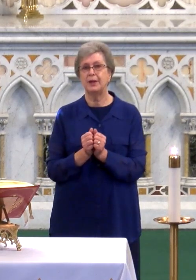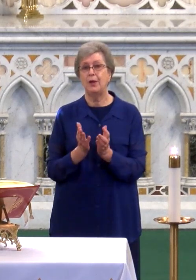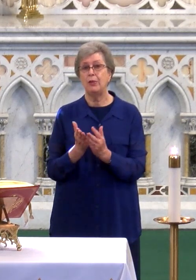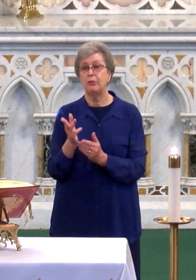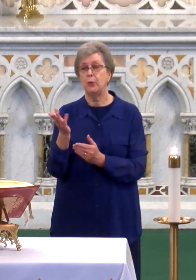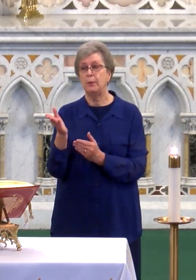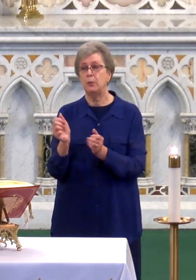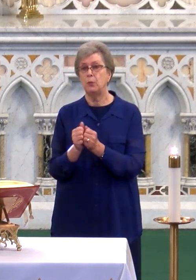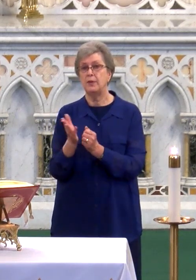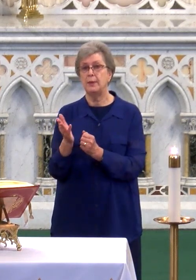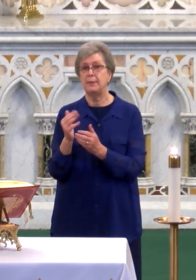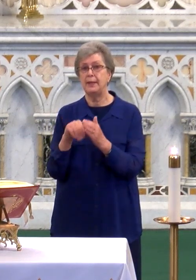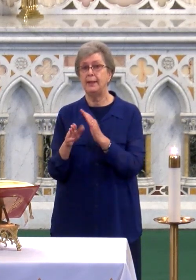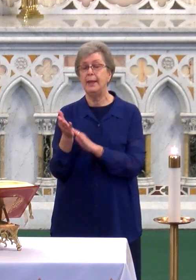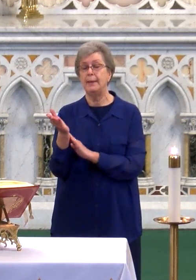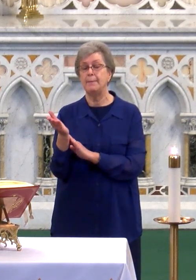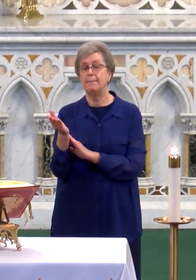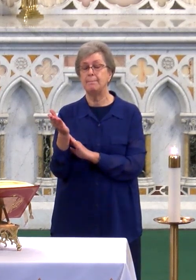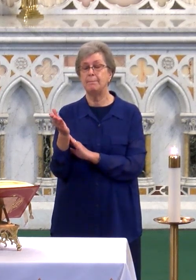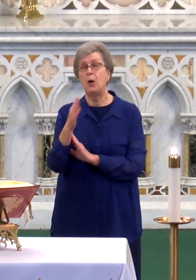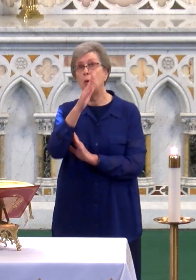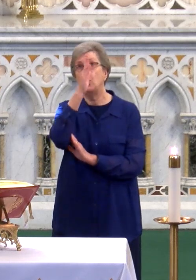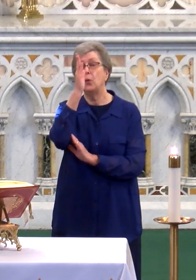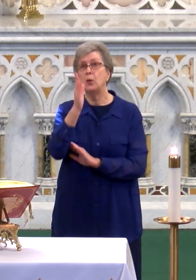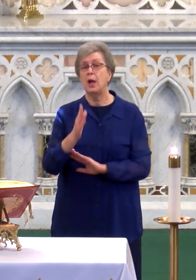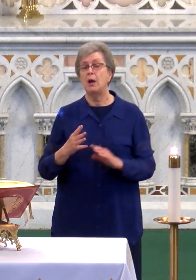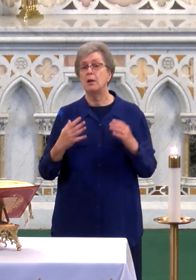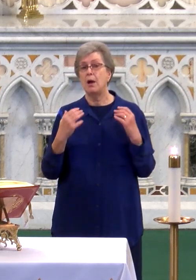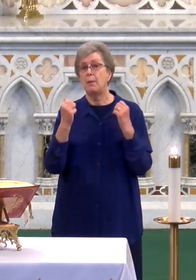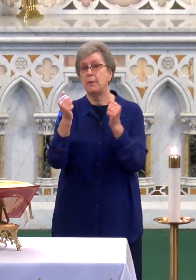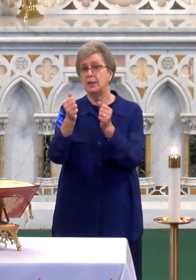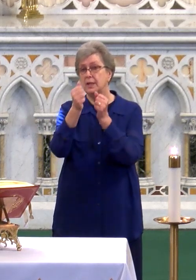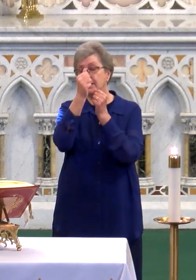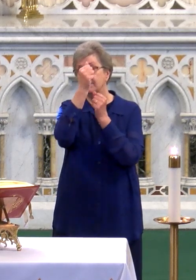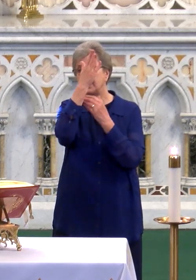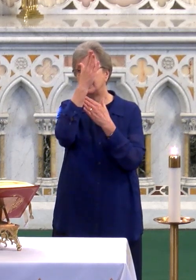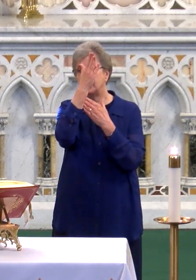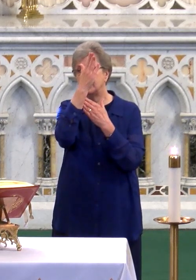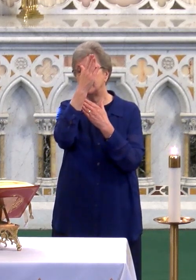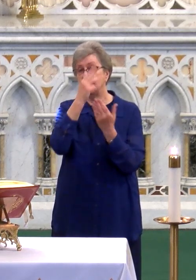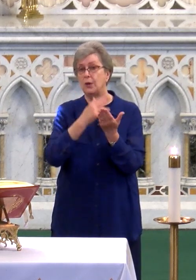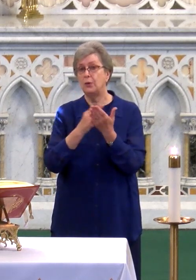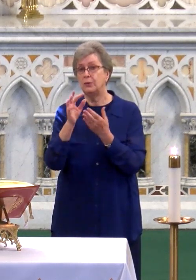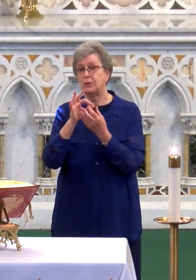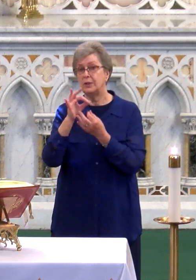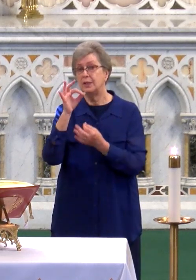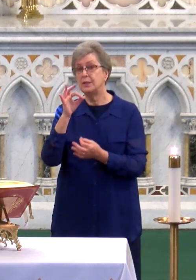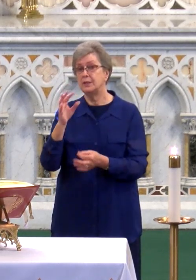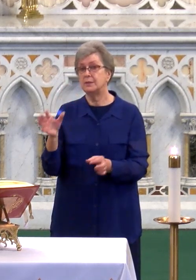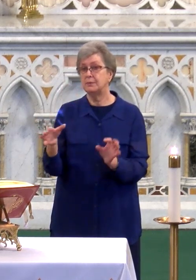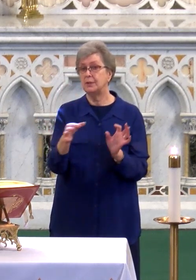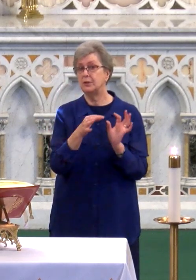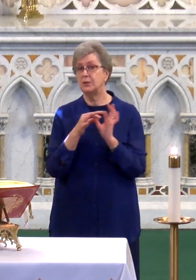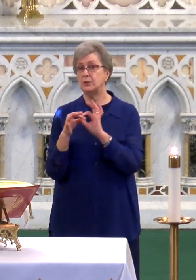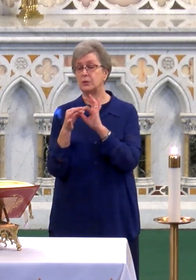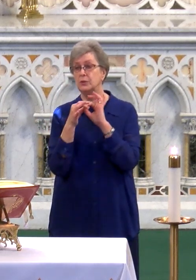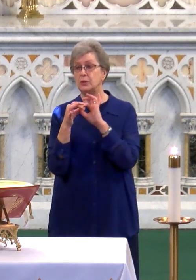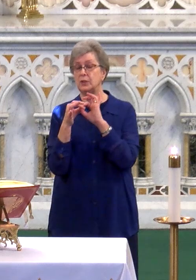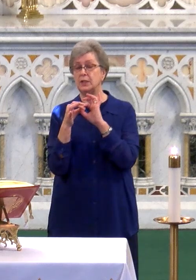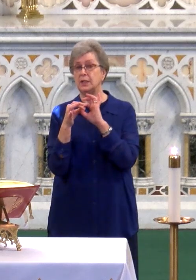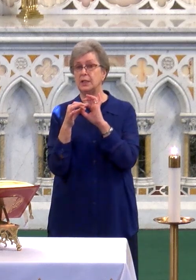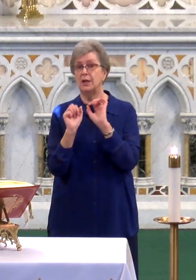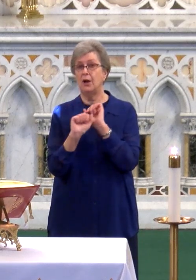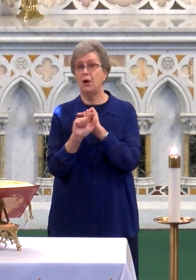Through him and with him and in him, O God, Almighty Father, in the unity of the Holy